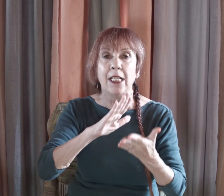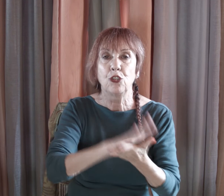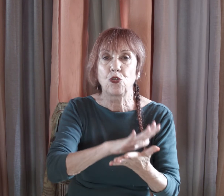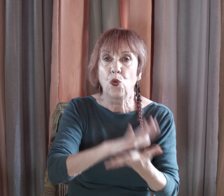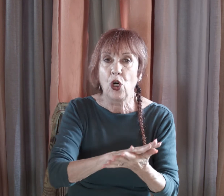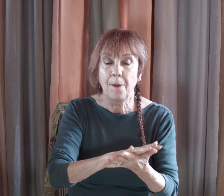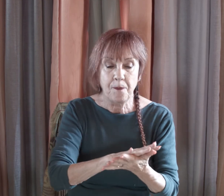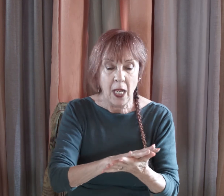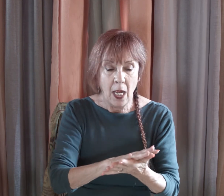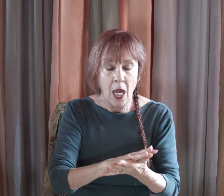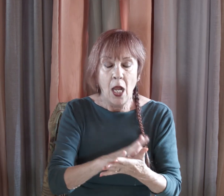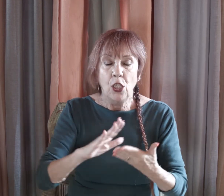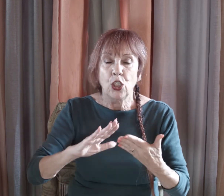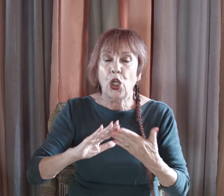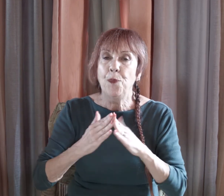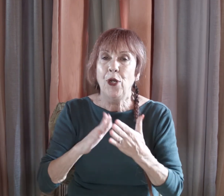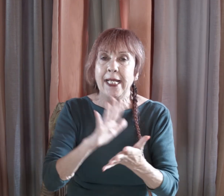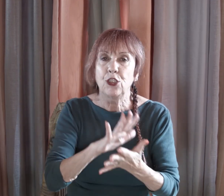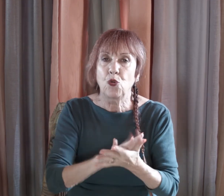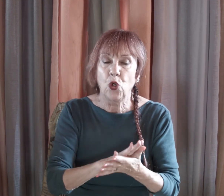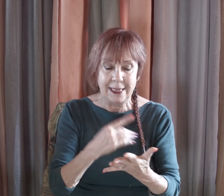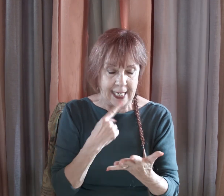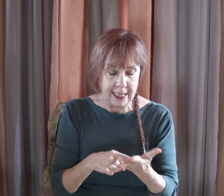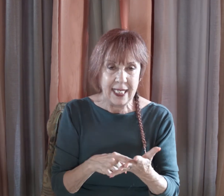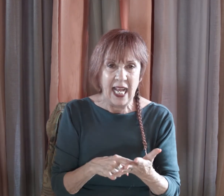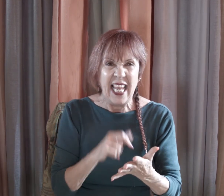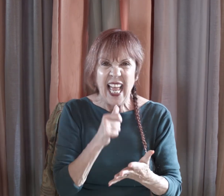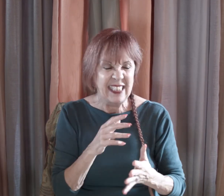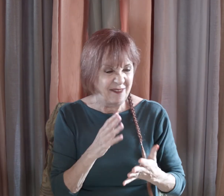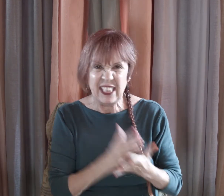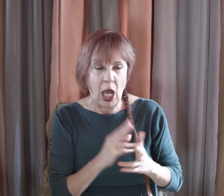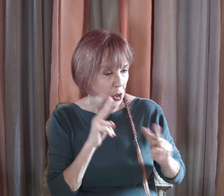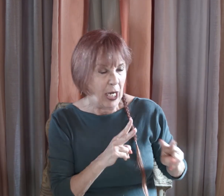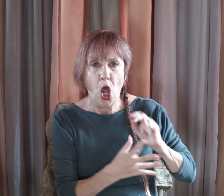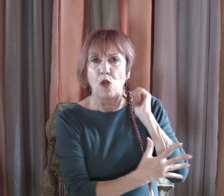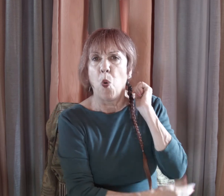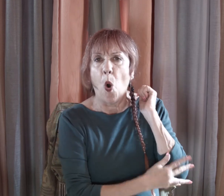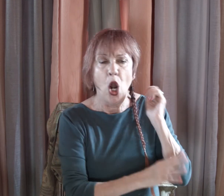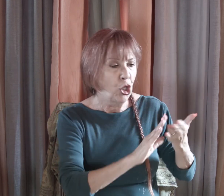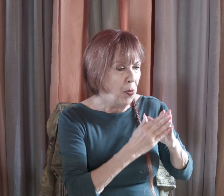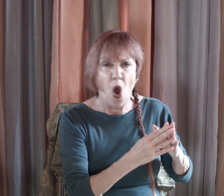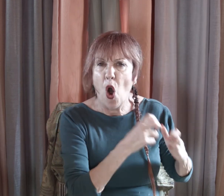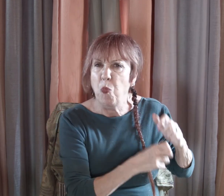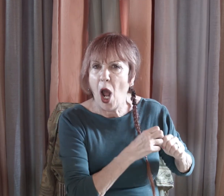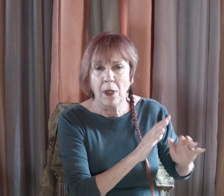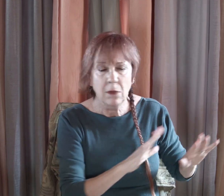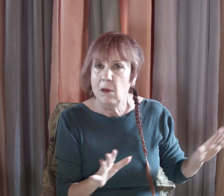schooling. And the community schooling says, let's stop looking at low-income communities as being a problem and instead see